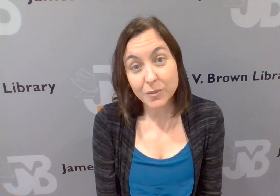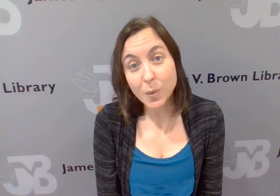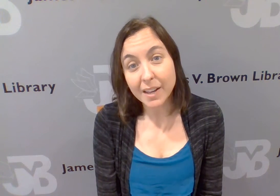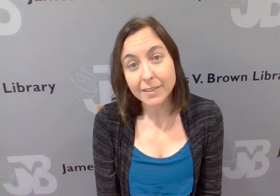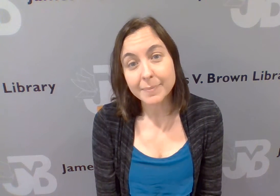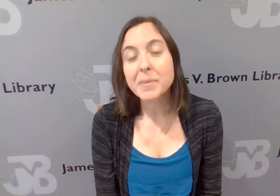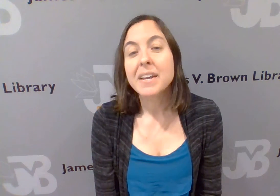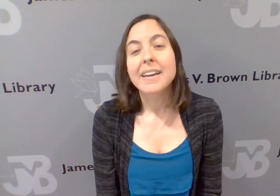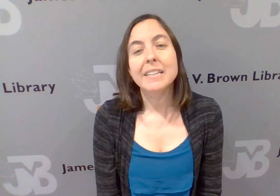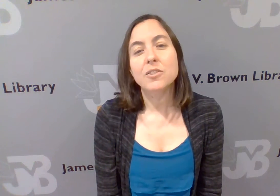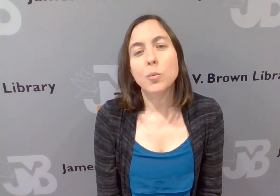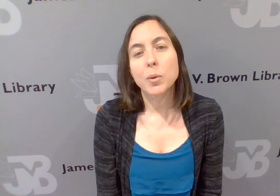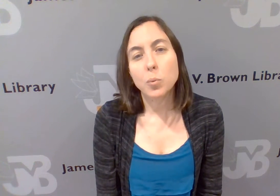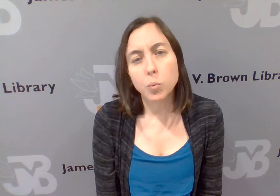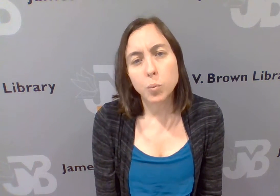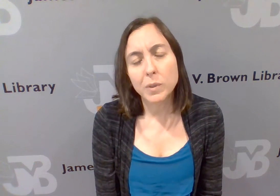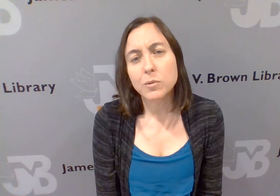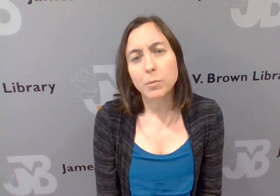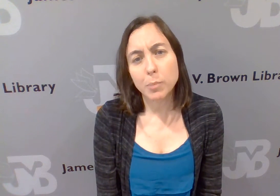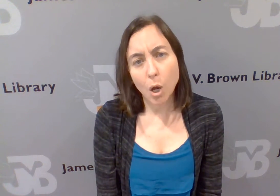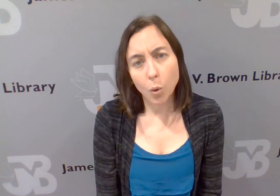as well. So we sort of blow.